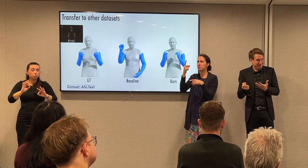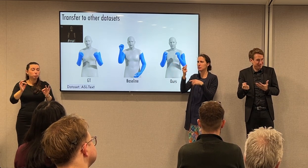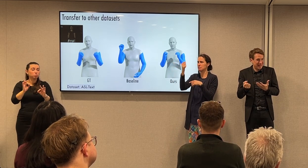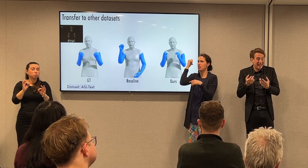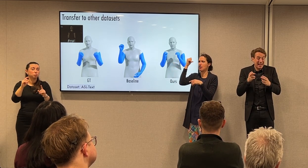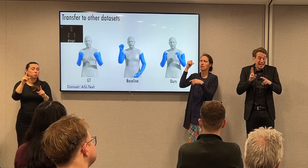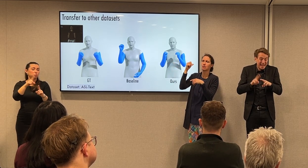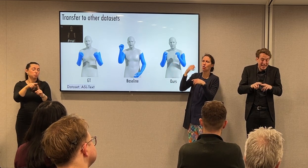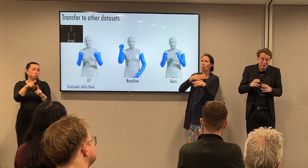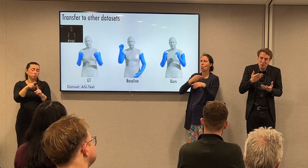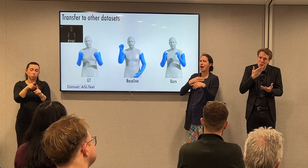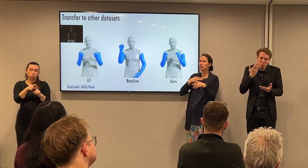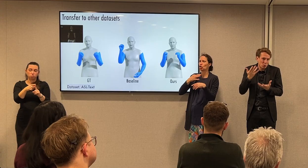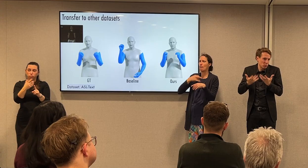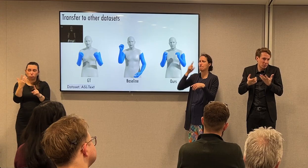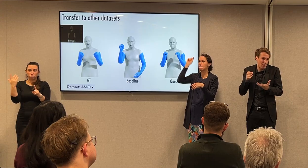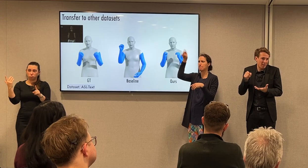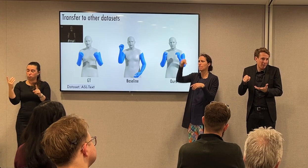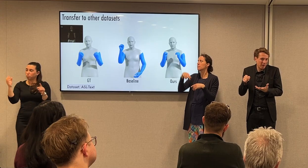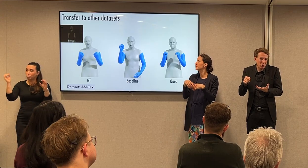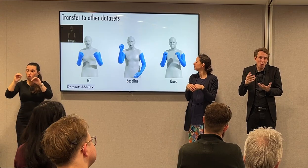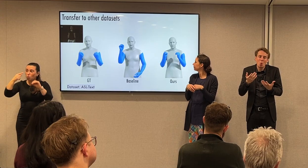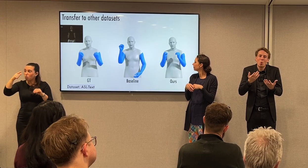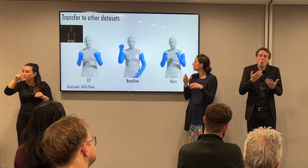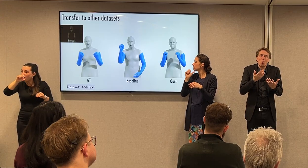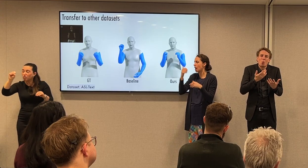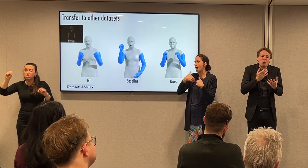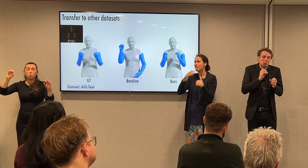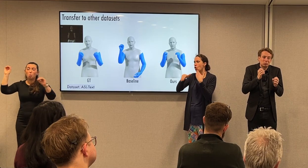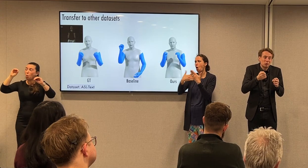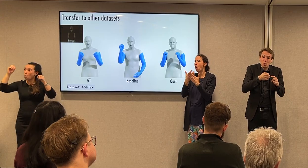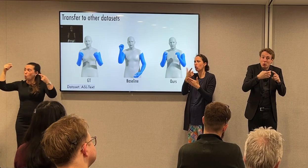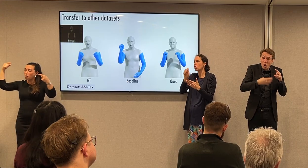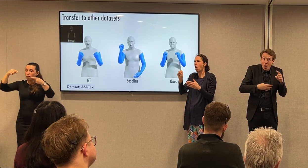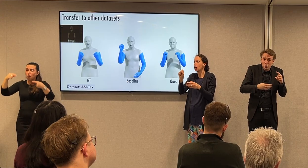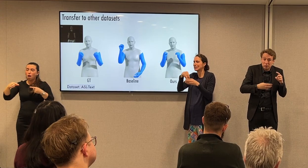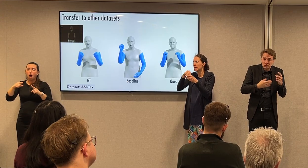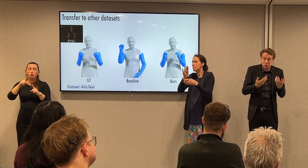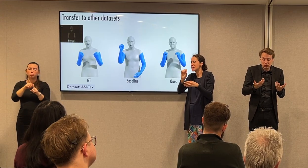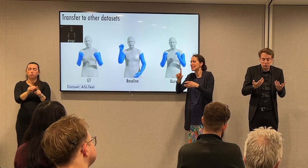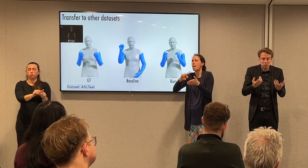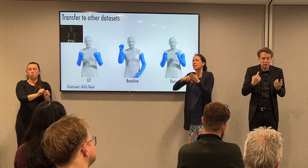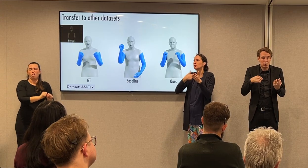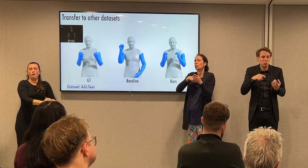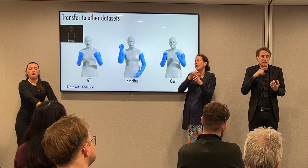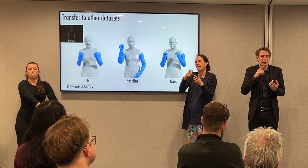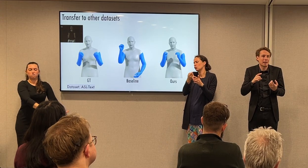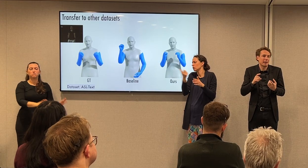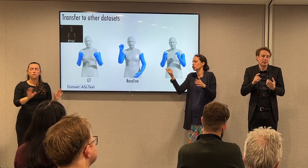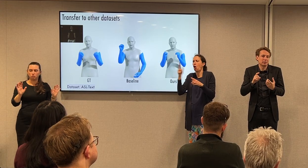dictionary, because it doesn't have all the gloss that are represented in Bob SL, then we'll just discard the Bob SL